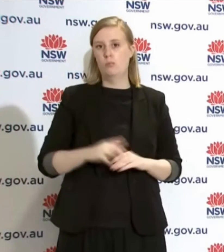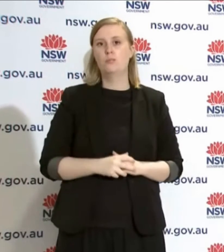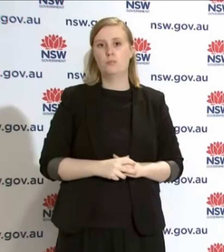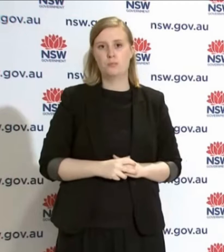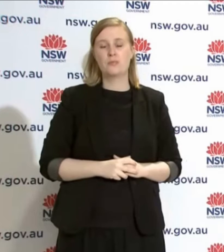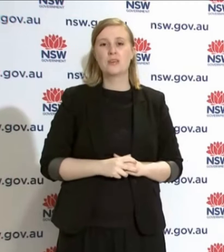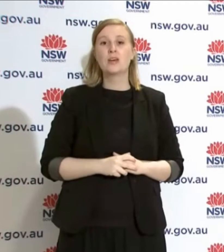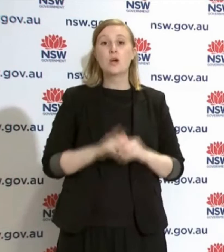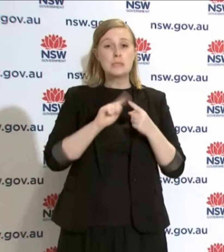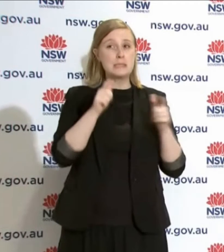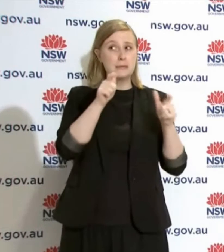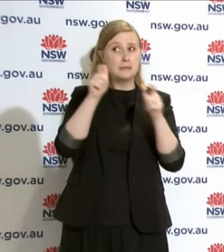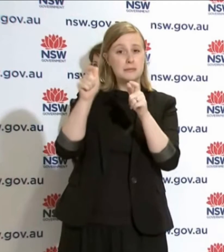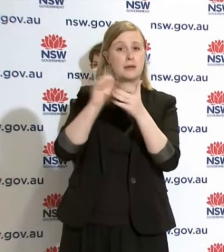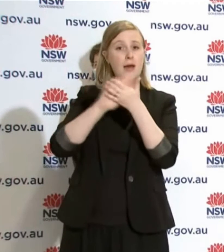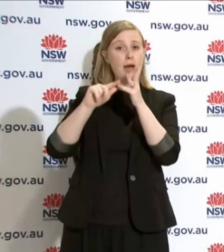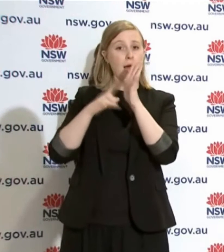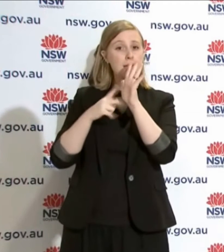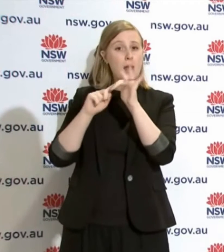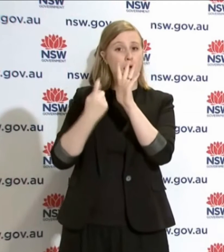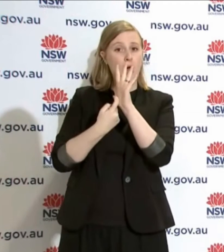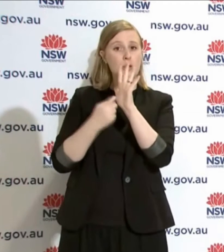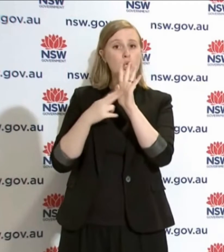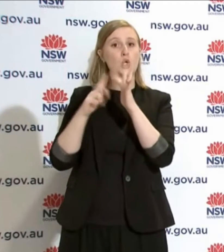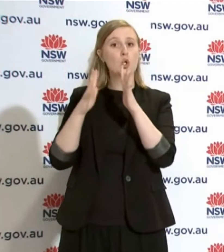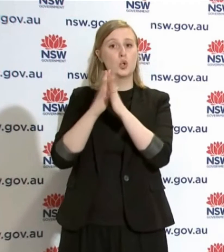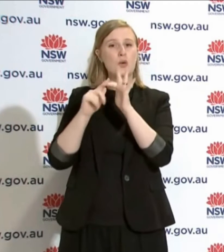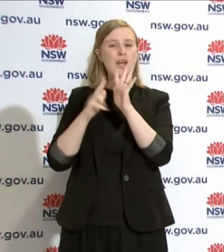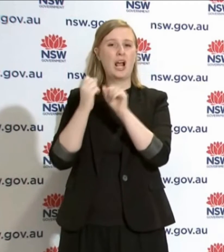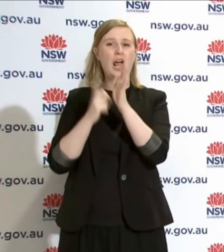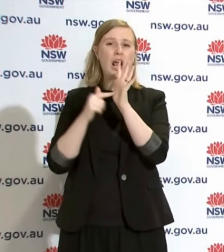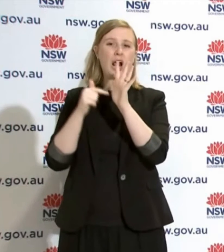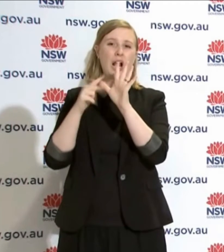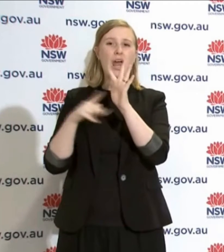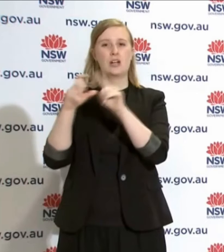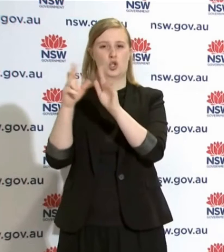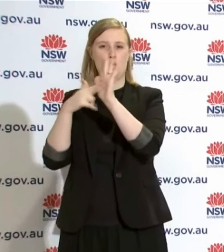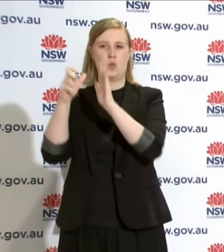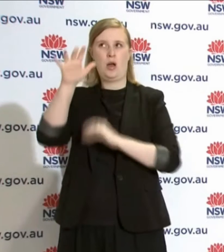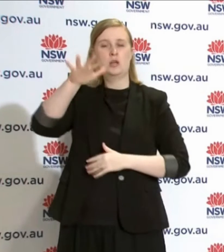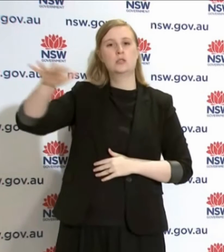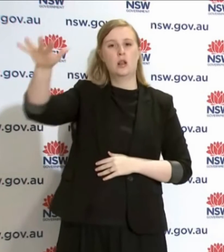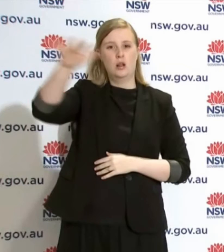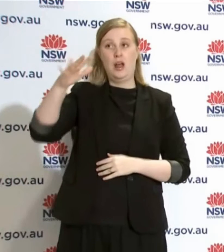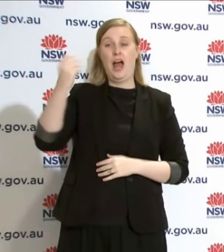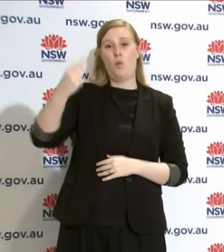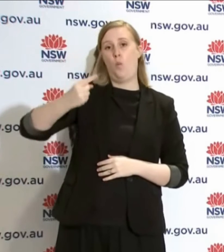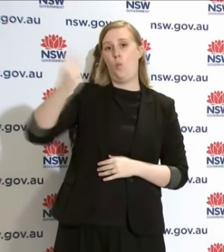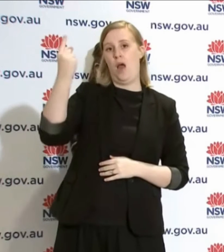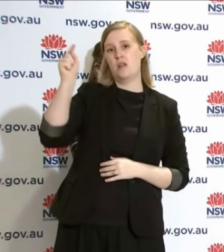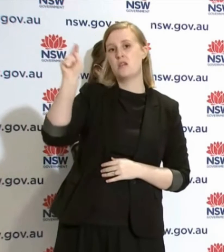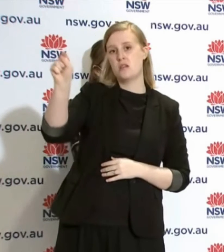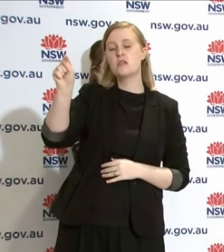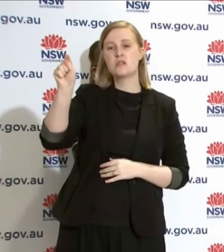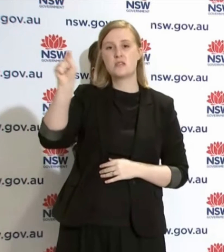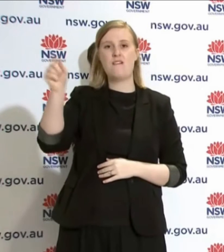Hunter New England LHD, there was 1 new case, and that was in the Newcastle LJ, and that was previously attached to the aged care